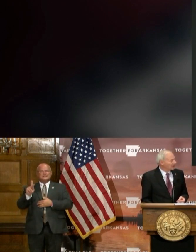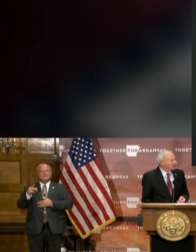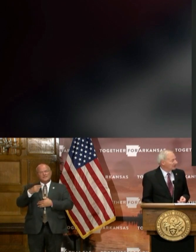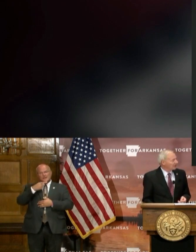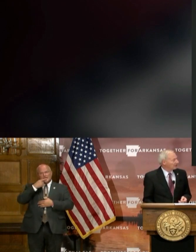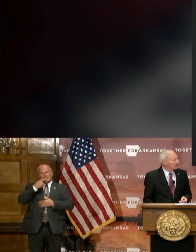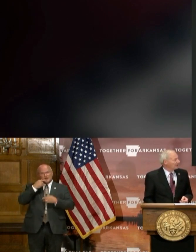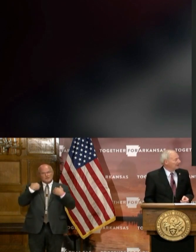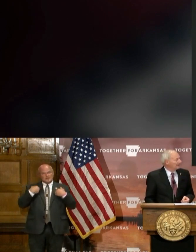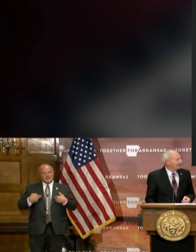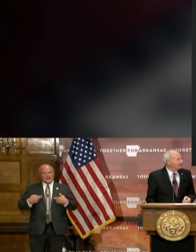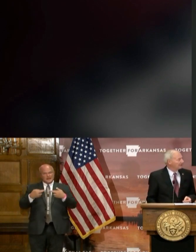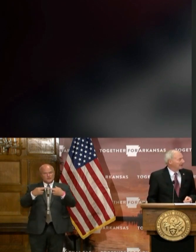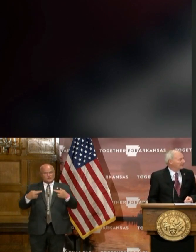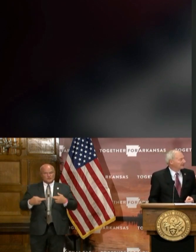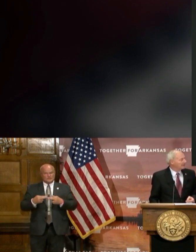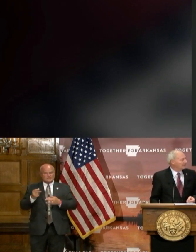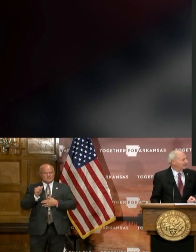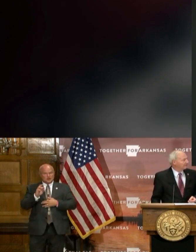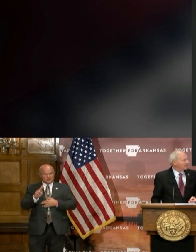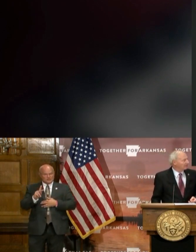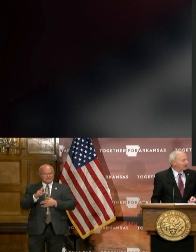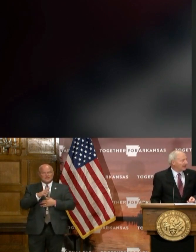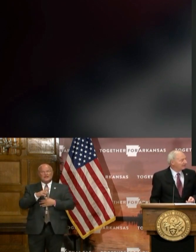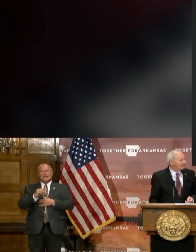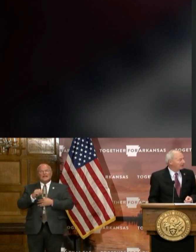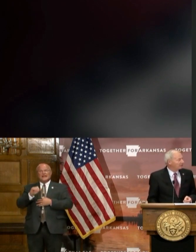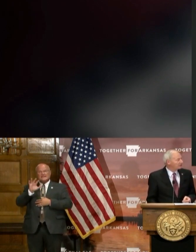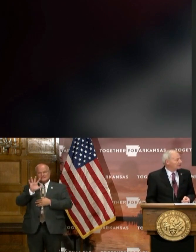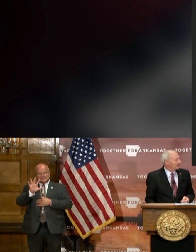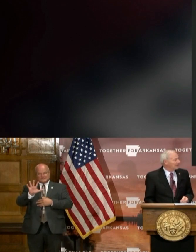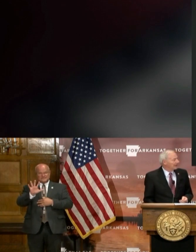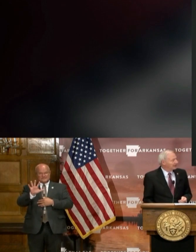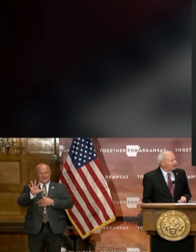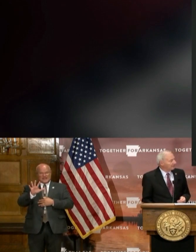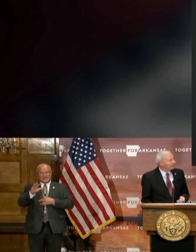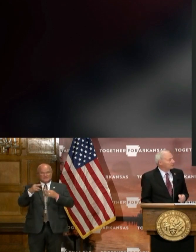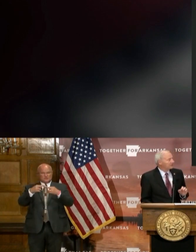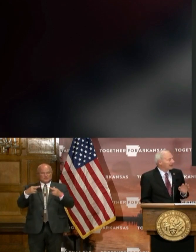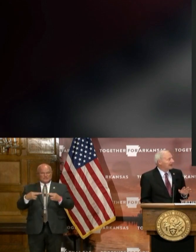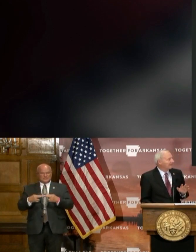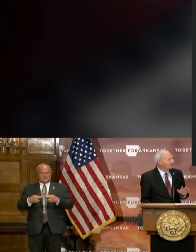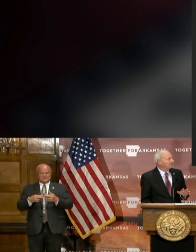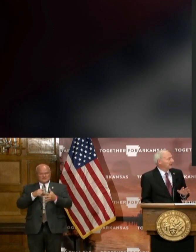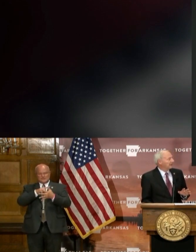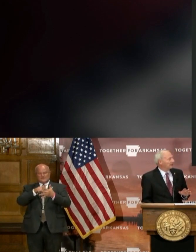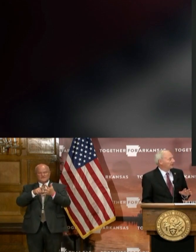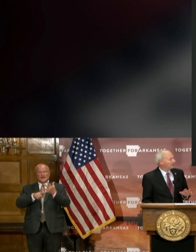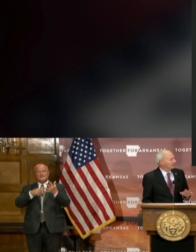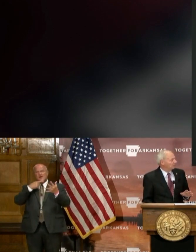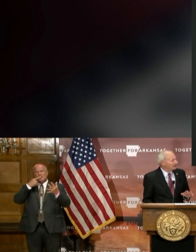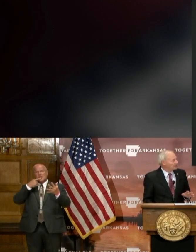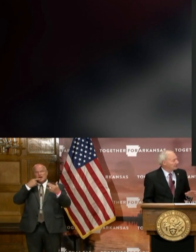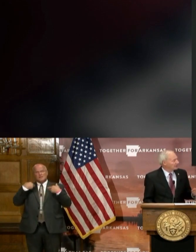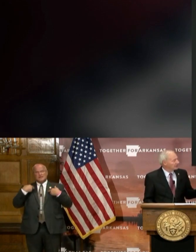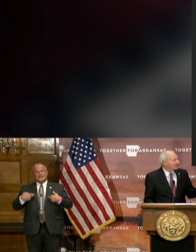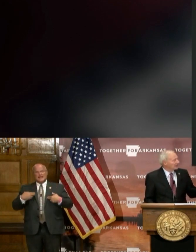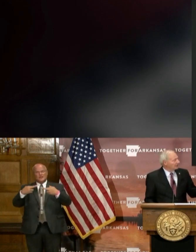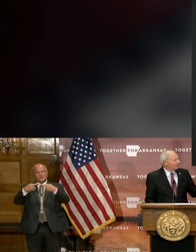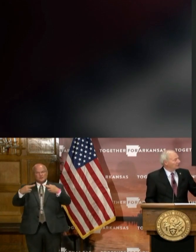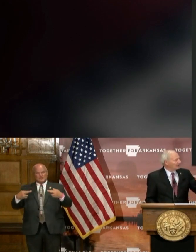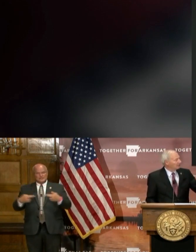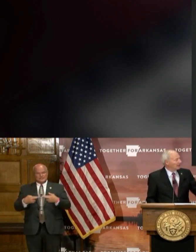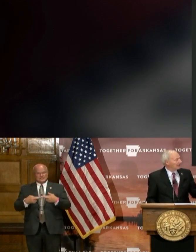regions in Arkansas, and you've got 5 of those. And of those 5 public health